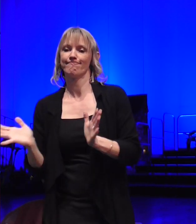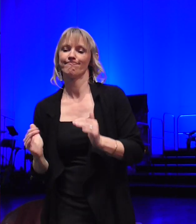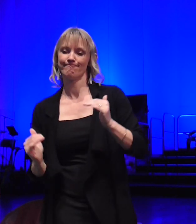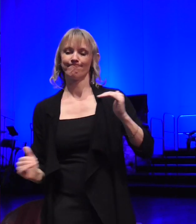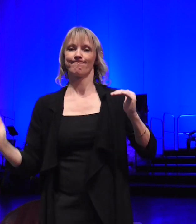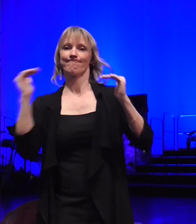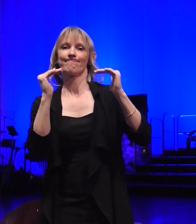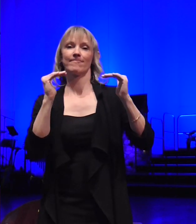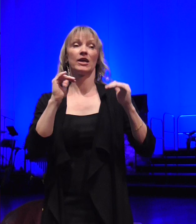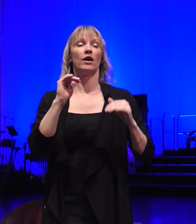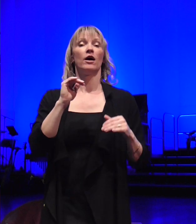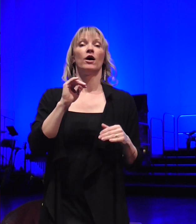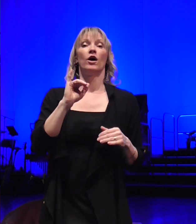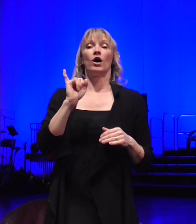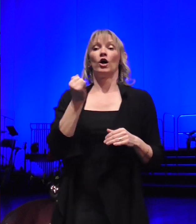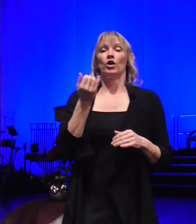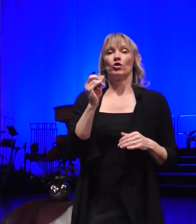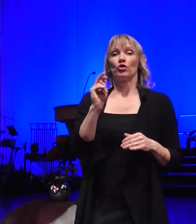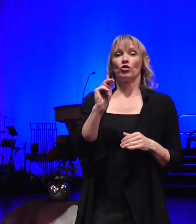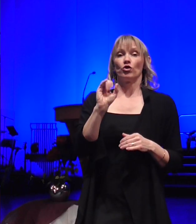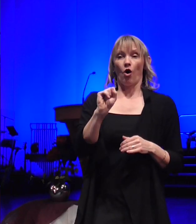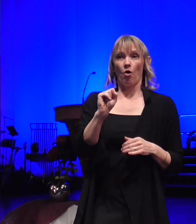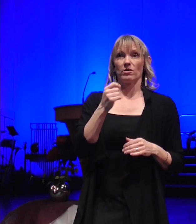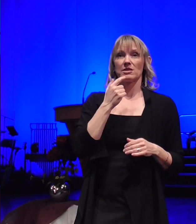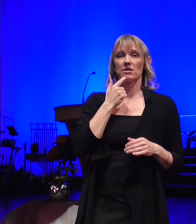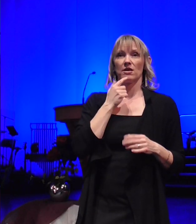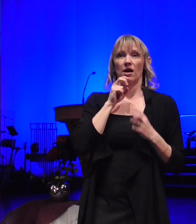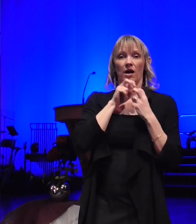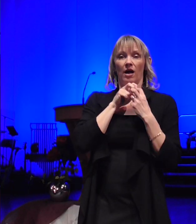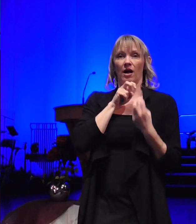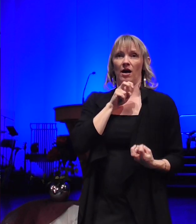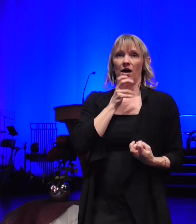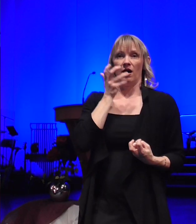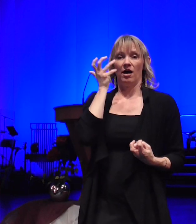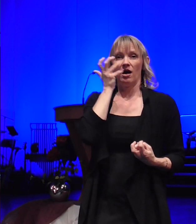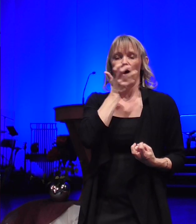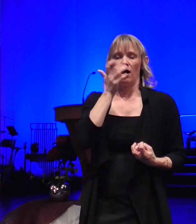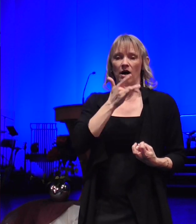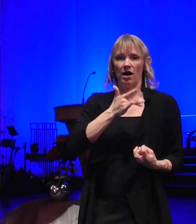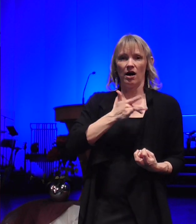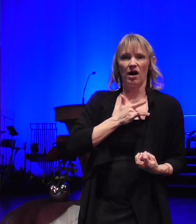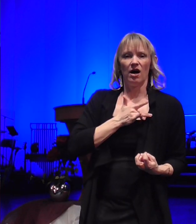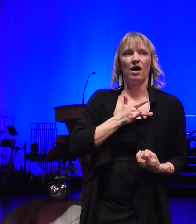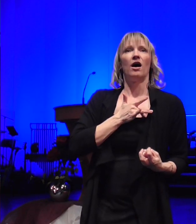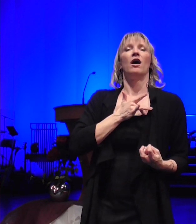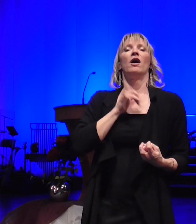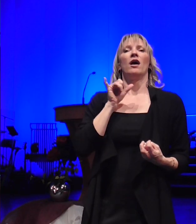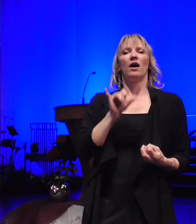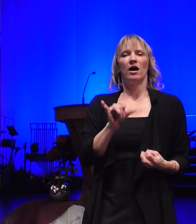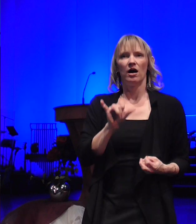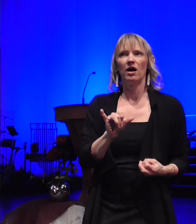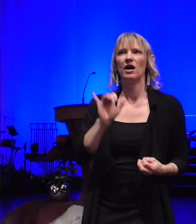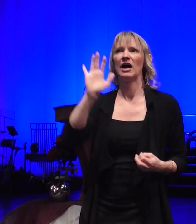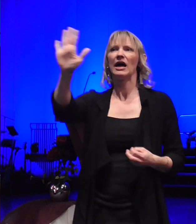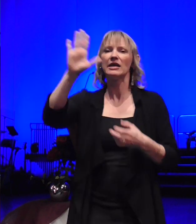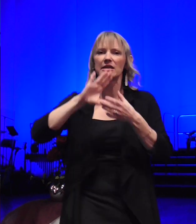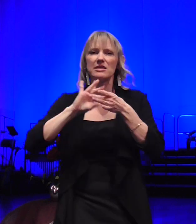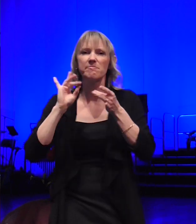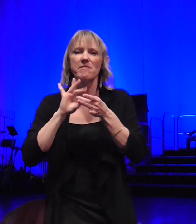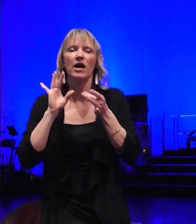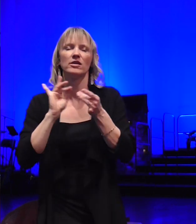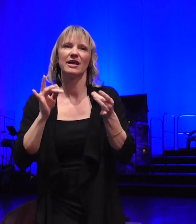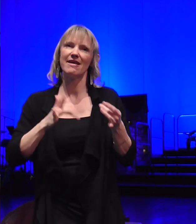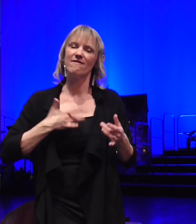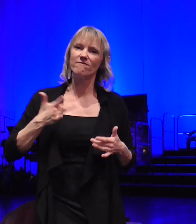And Jones shares being in awe of King and being touched in his heart by the power of his message and feeling